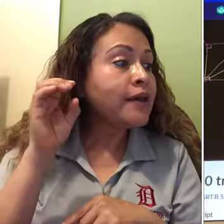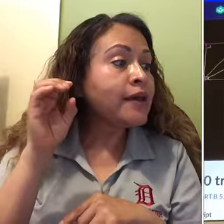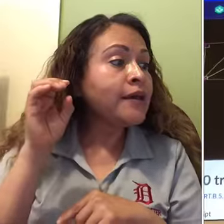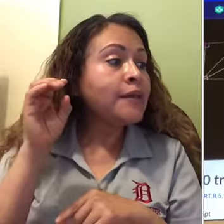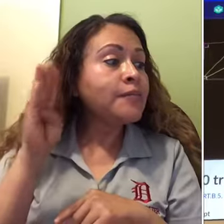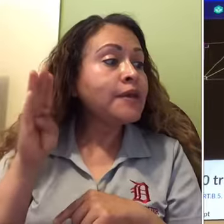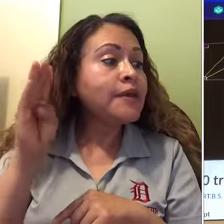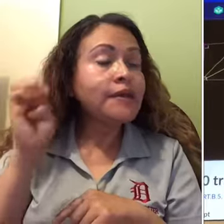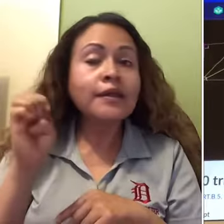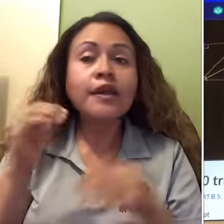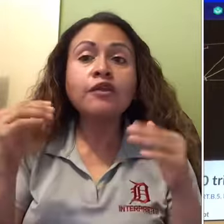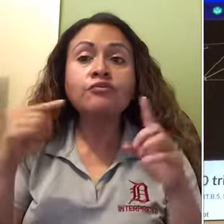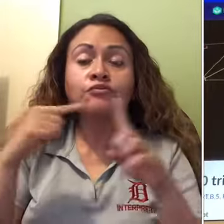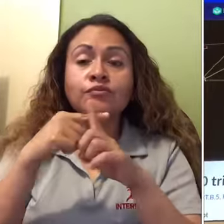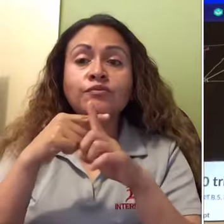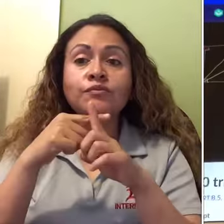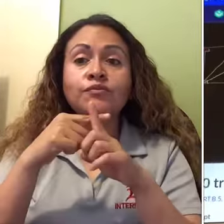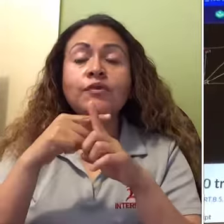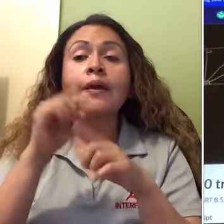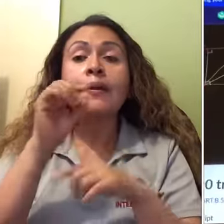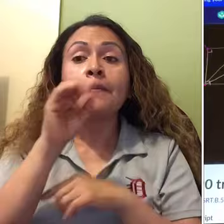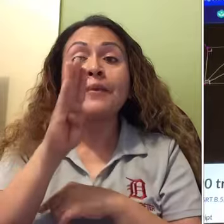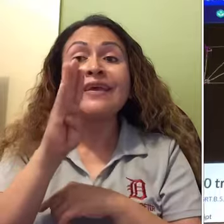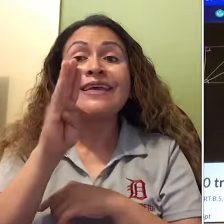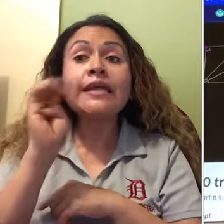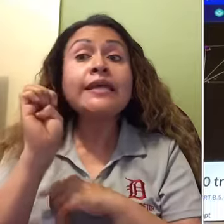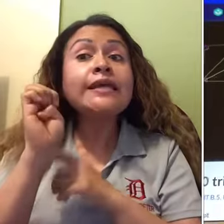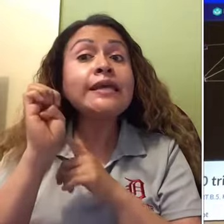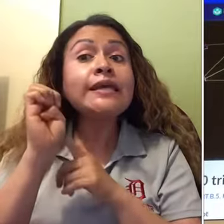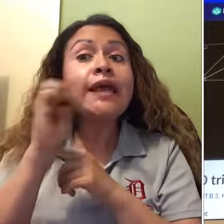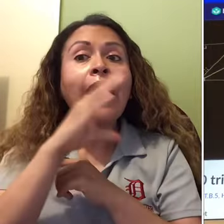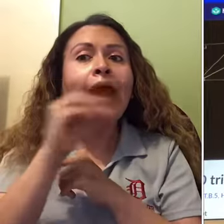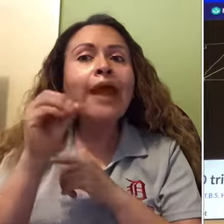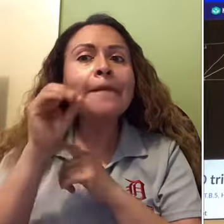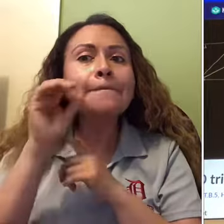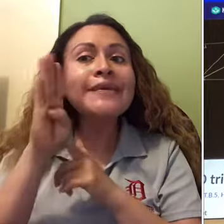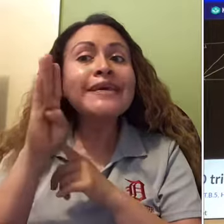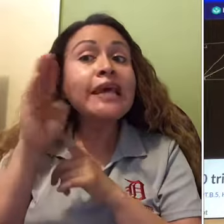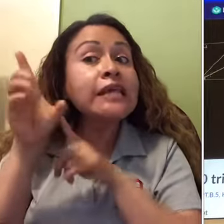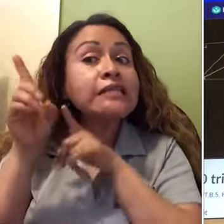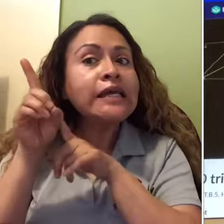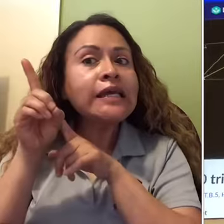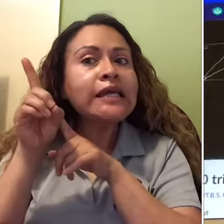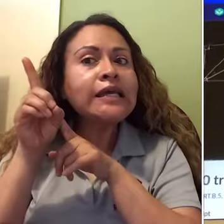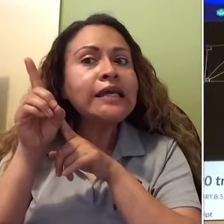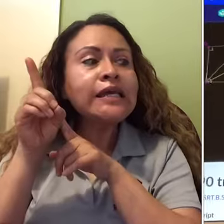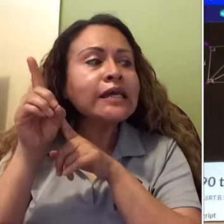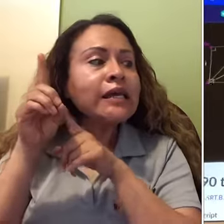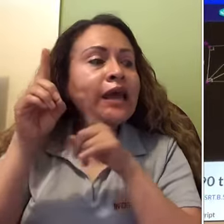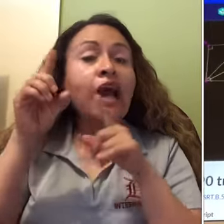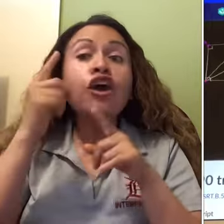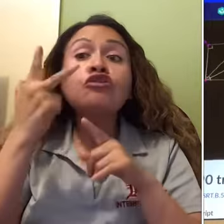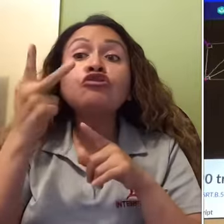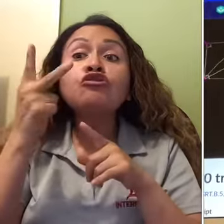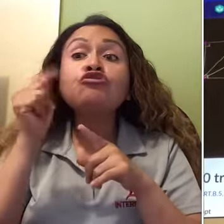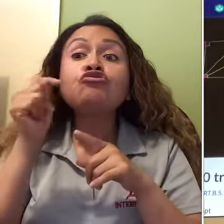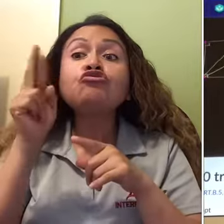angle ABC. So BE and BD trisect